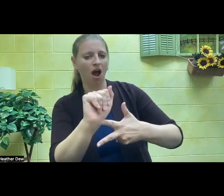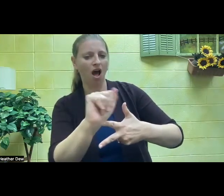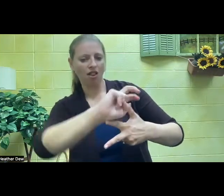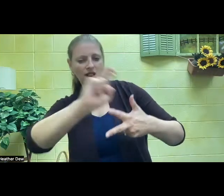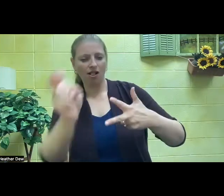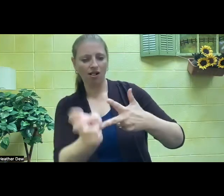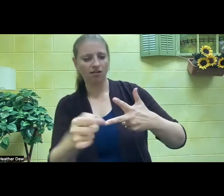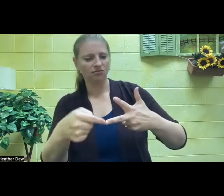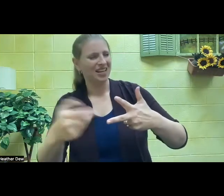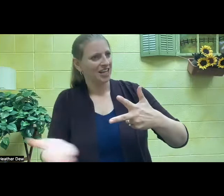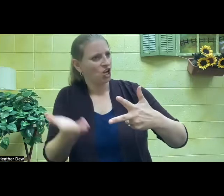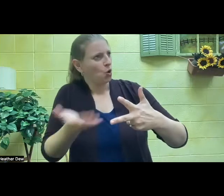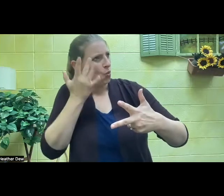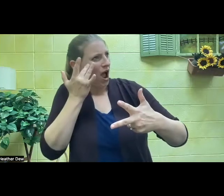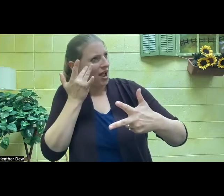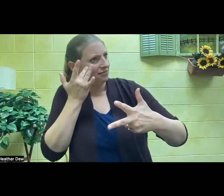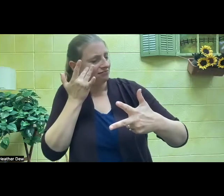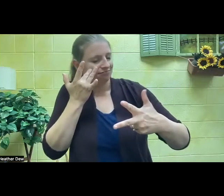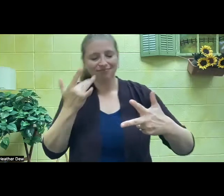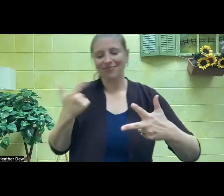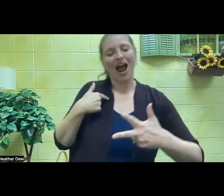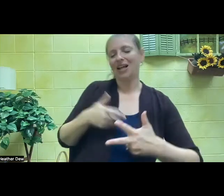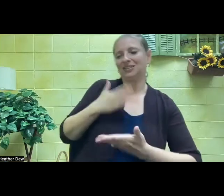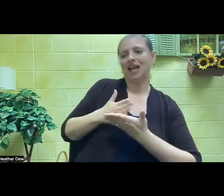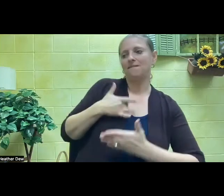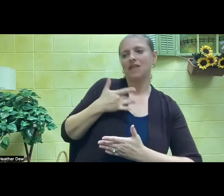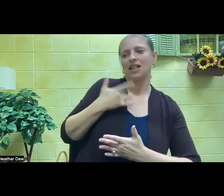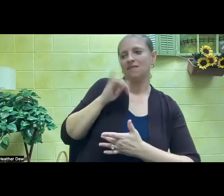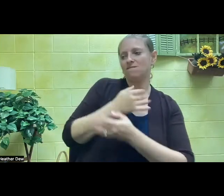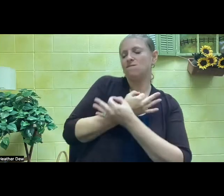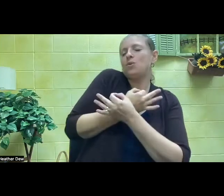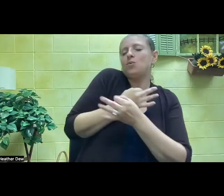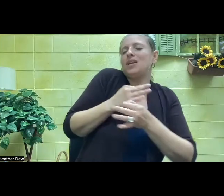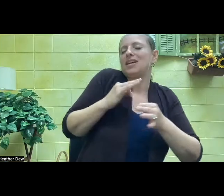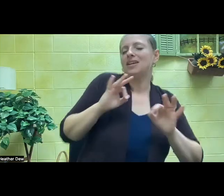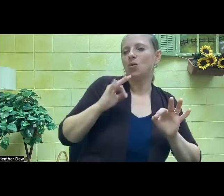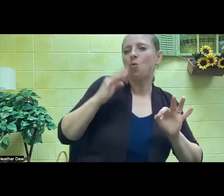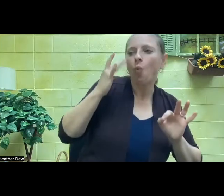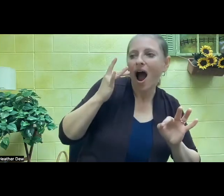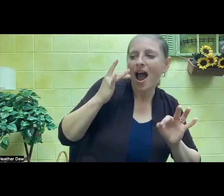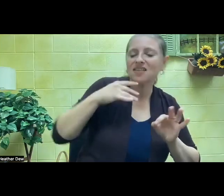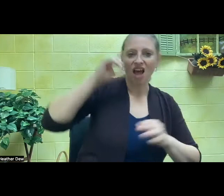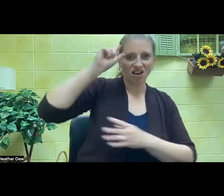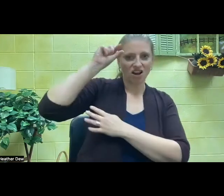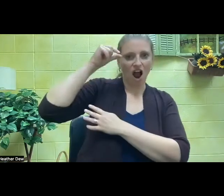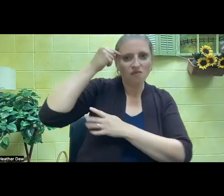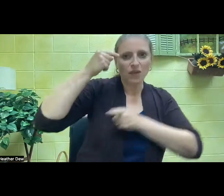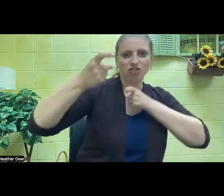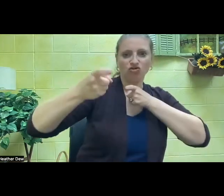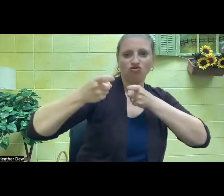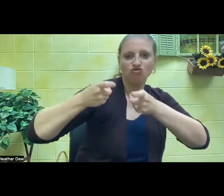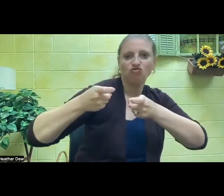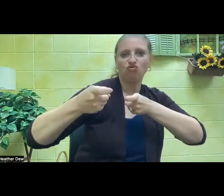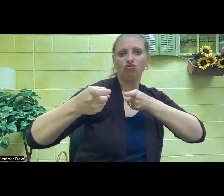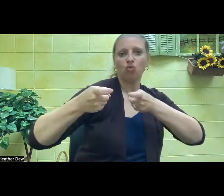said. Papan said there was someone in charge of Cuba that didn't let him say what he wanted or